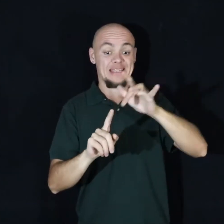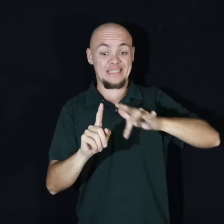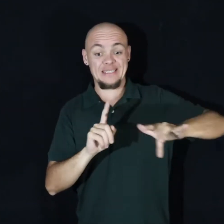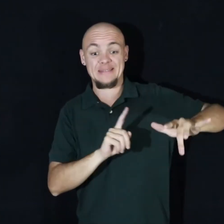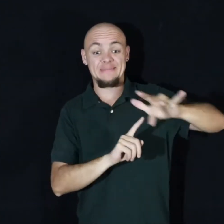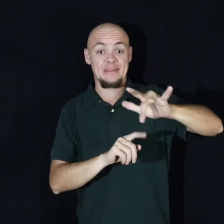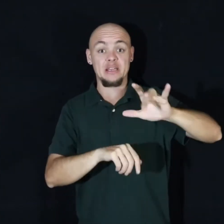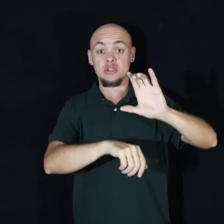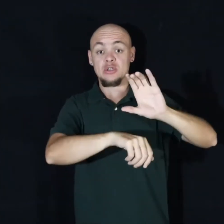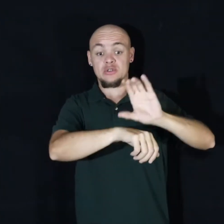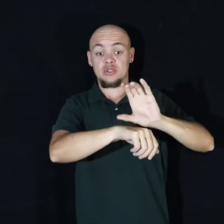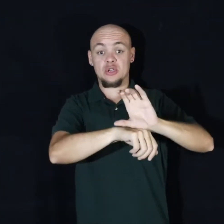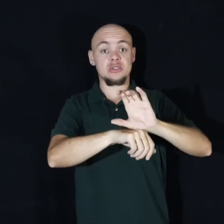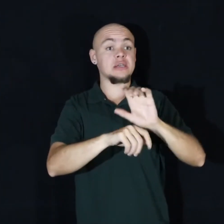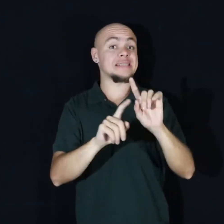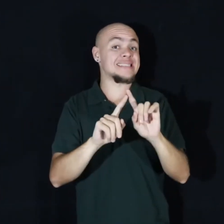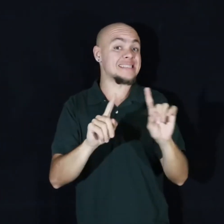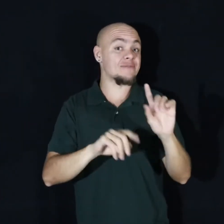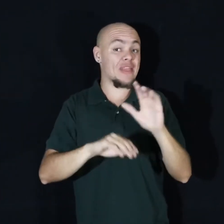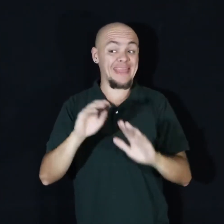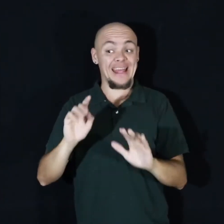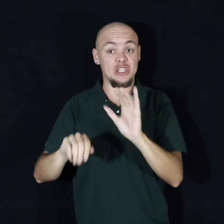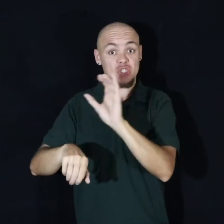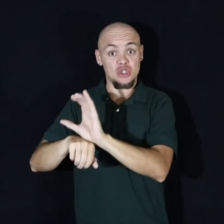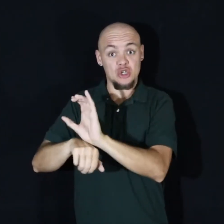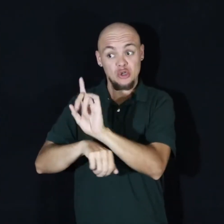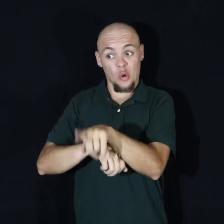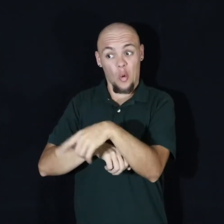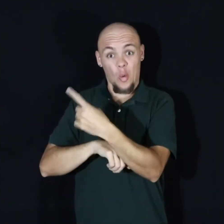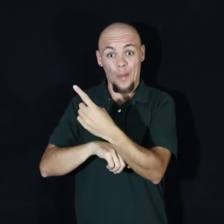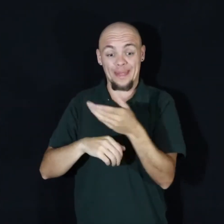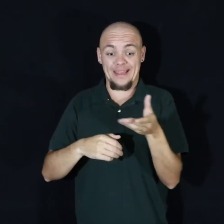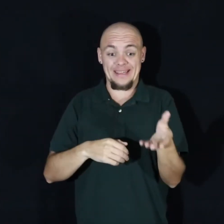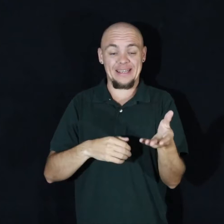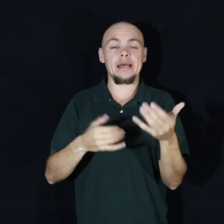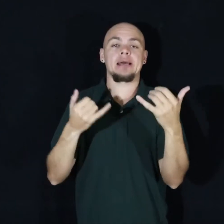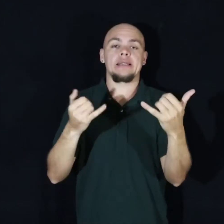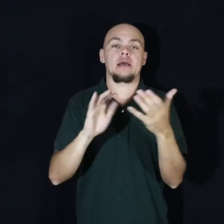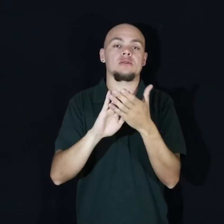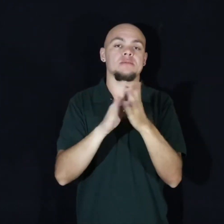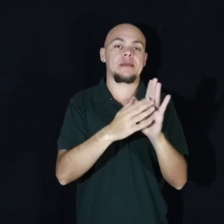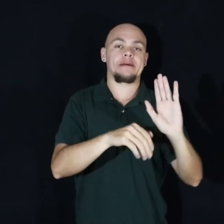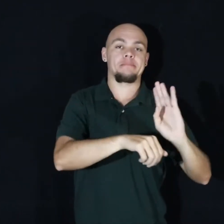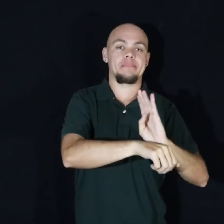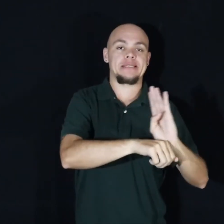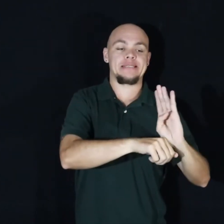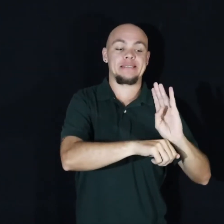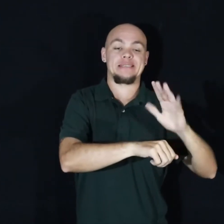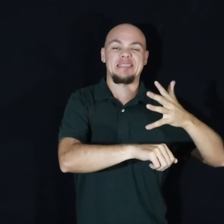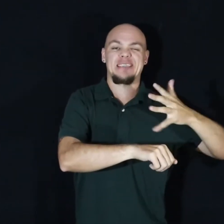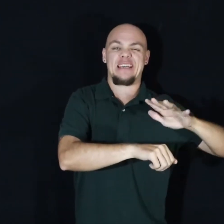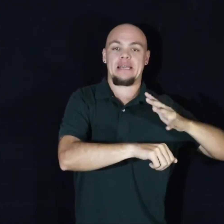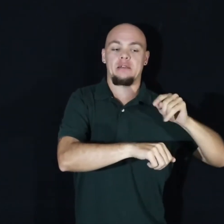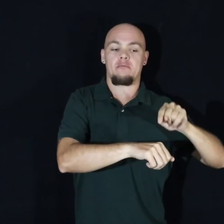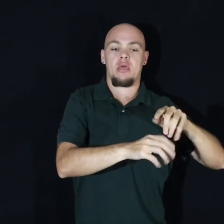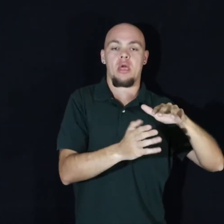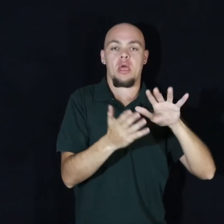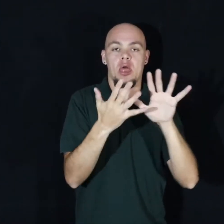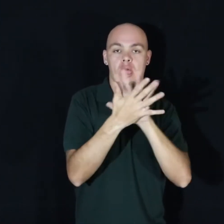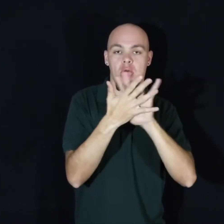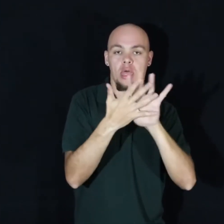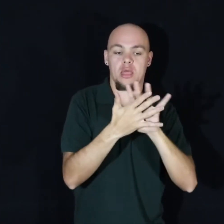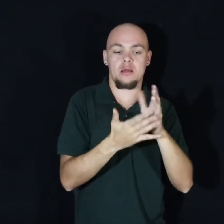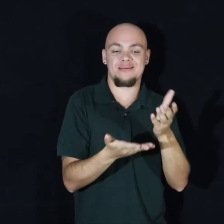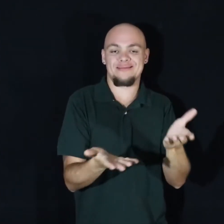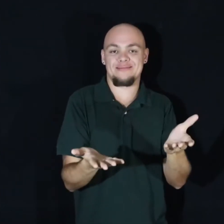you start renting out the space of the church for purposes other than religious purposes, you've moved into,